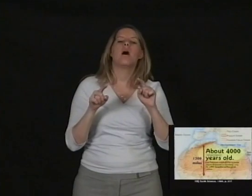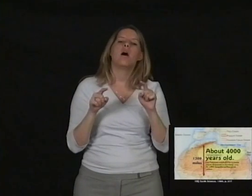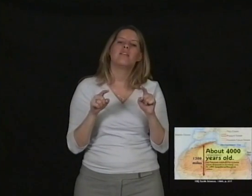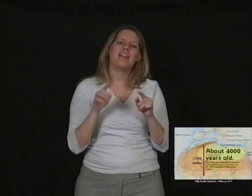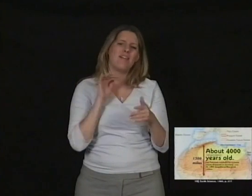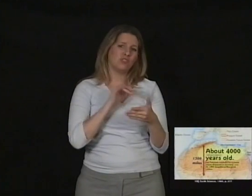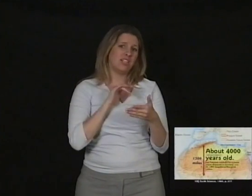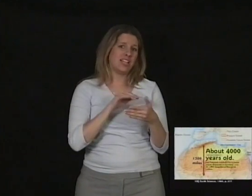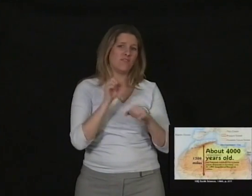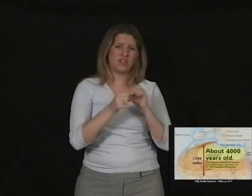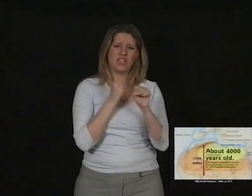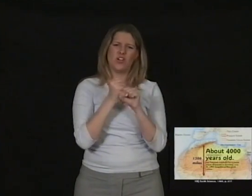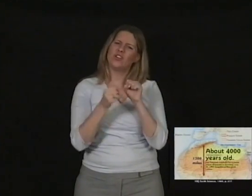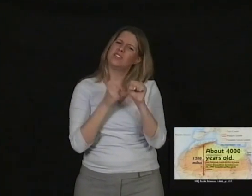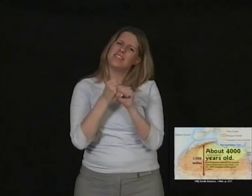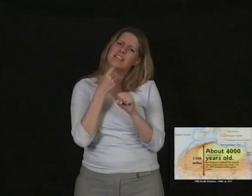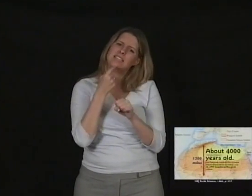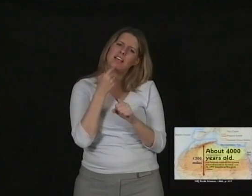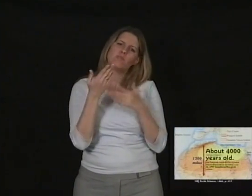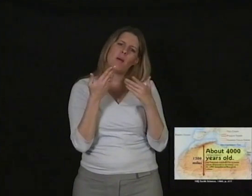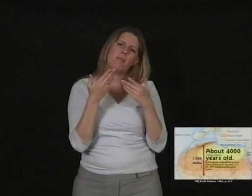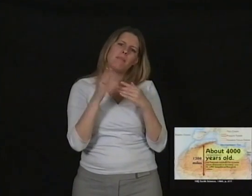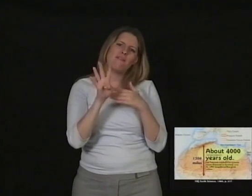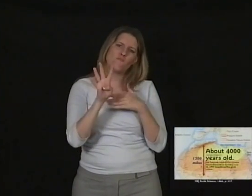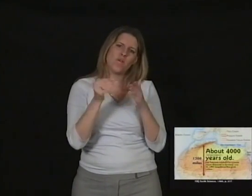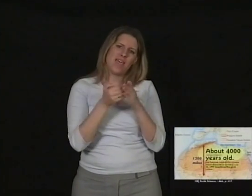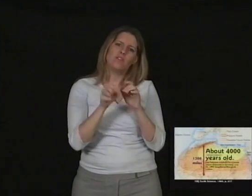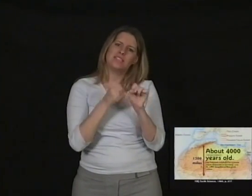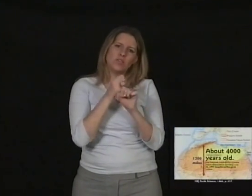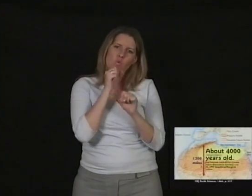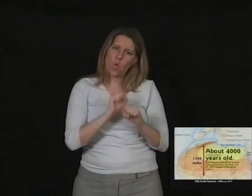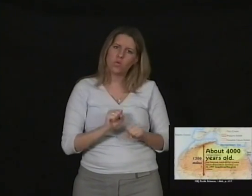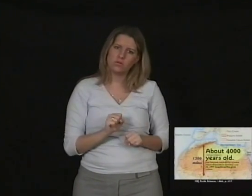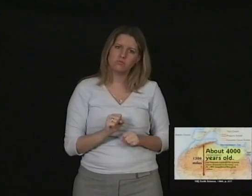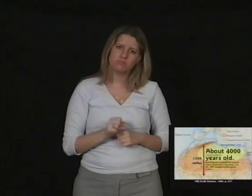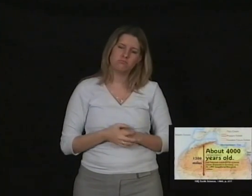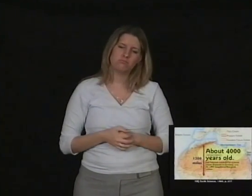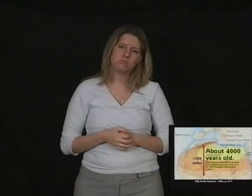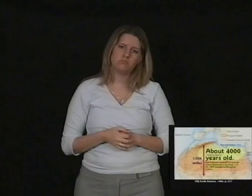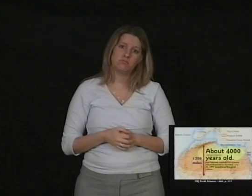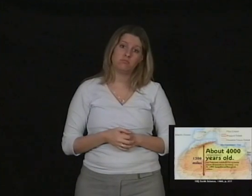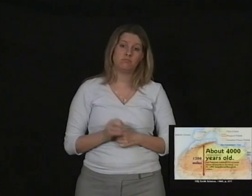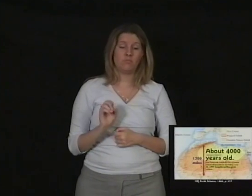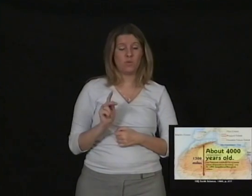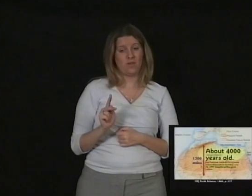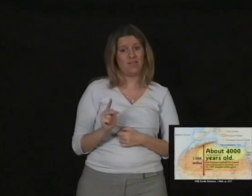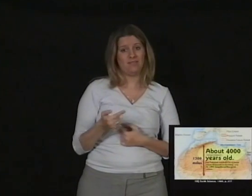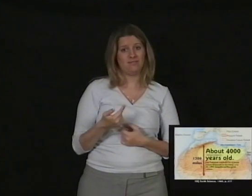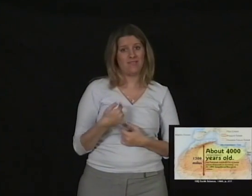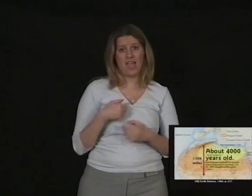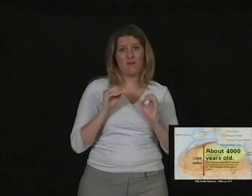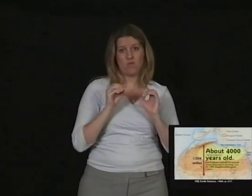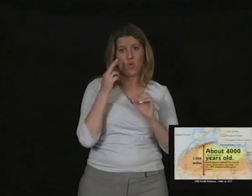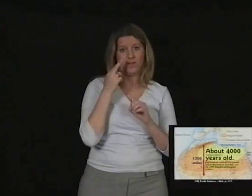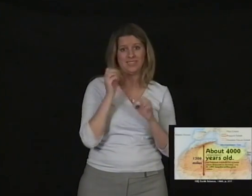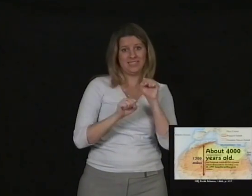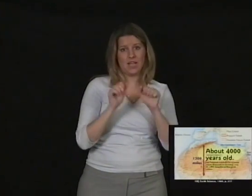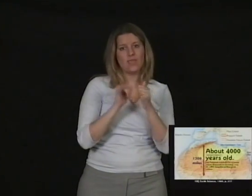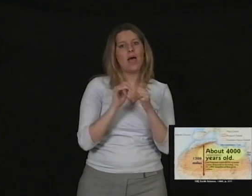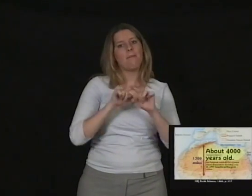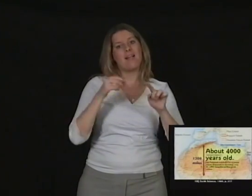years, they said, you know, the Sahara Desert is probably about 4,000 years old. Okay, I have no reason to doubt that, but I do have a